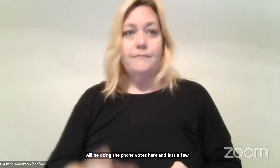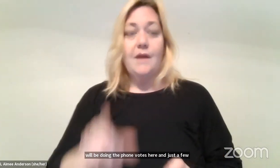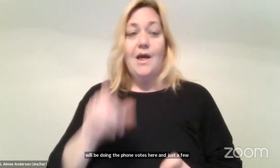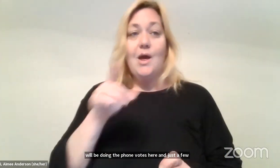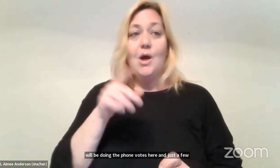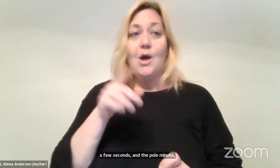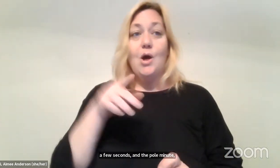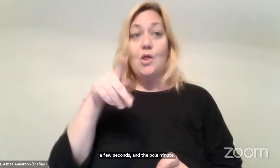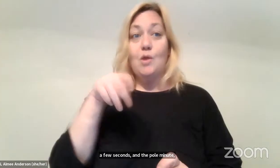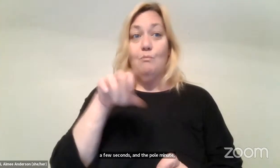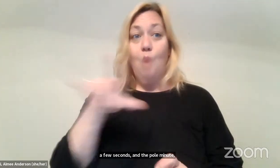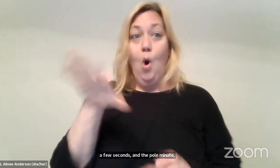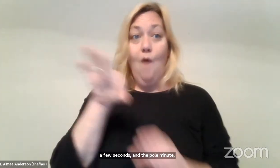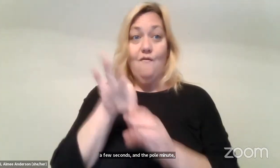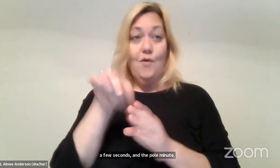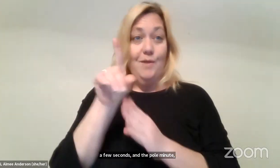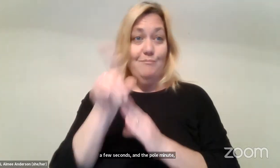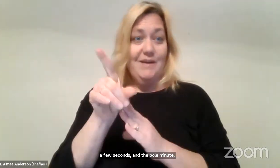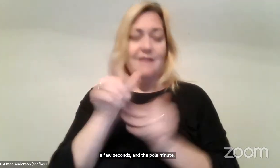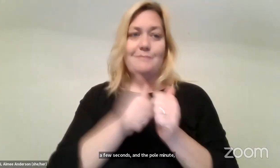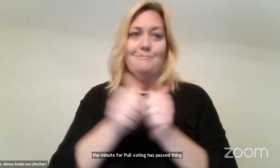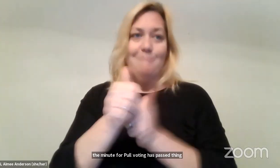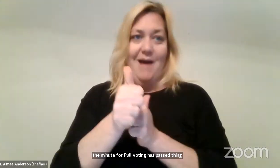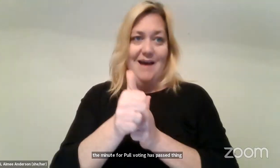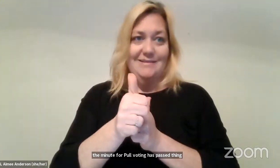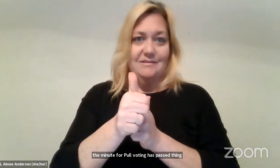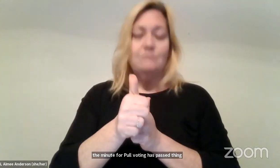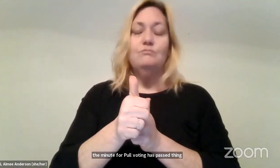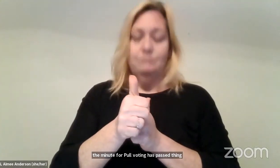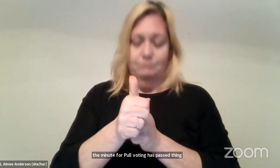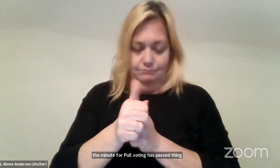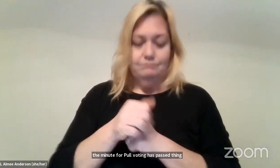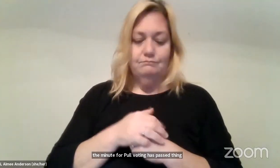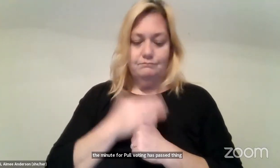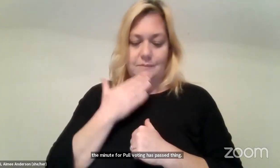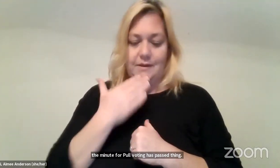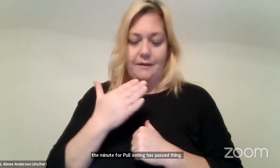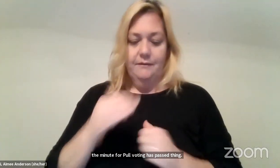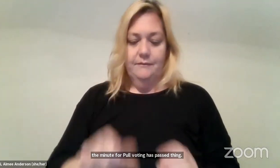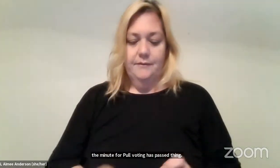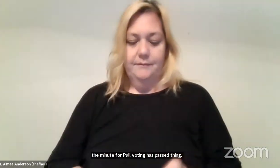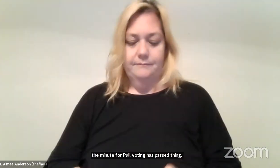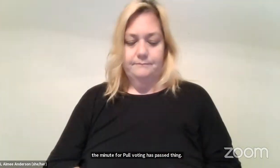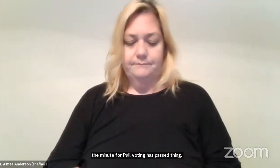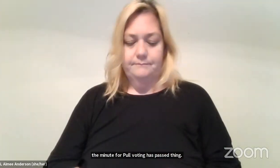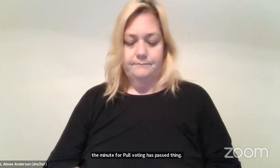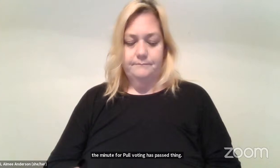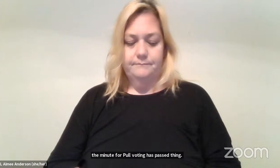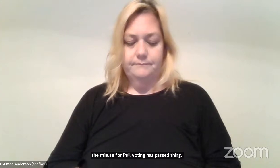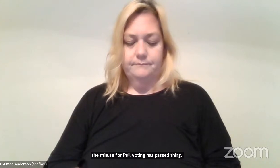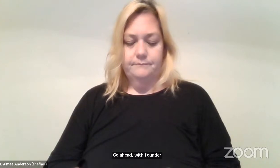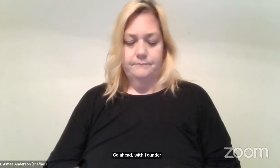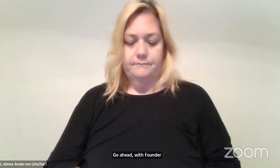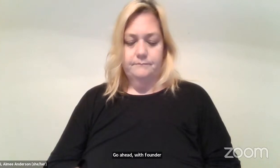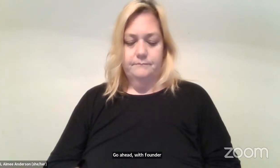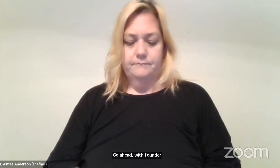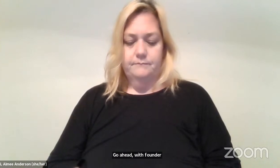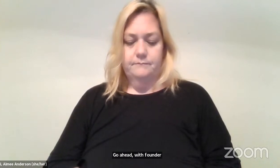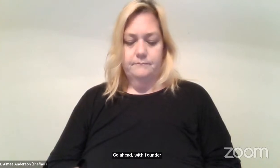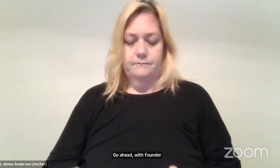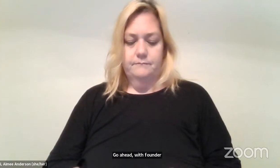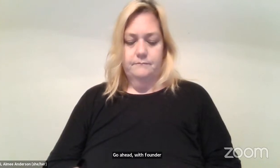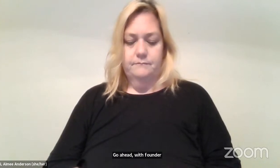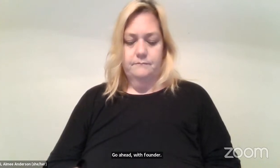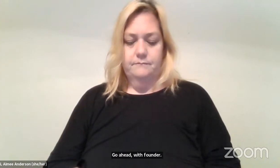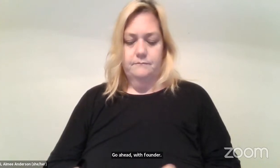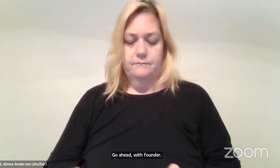for poll voting has passed. Thank you. Go ahead with the phone vote. Okay, so all those